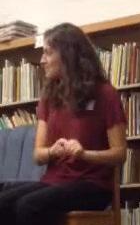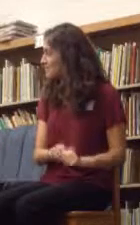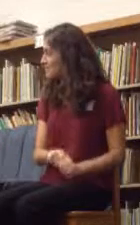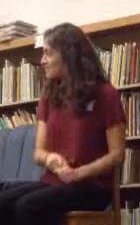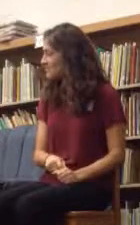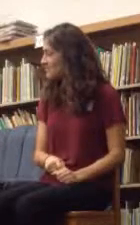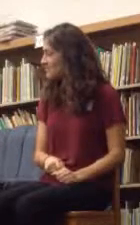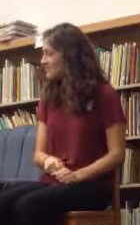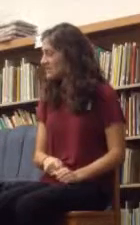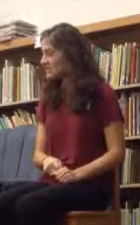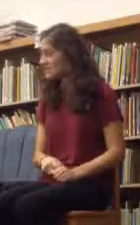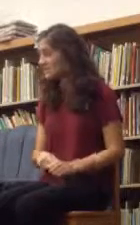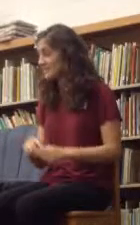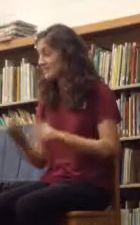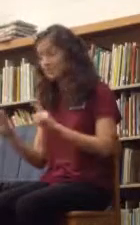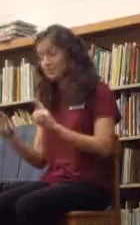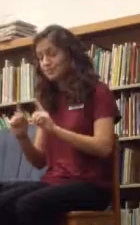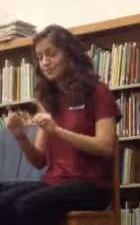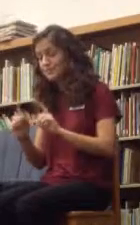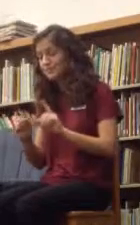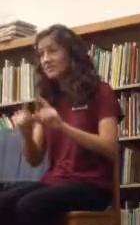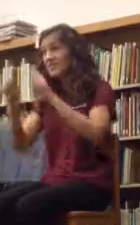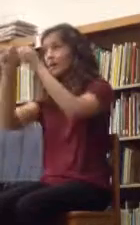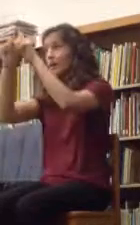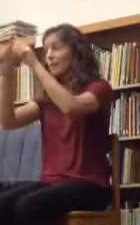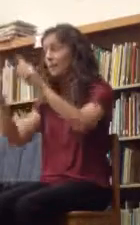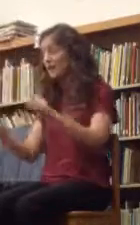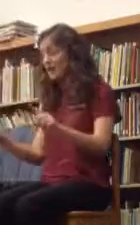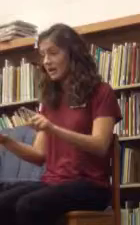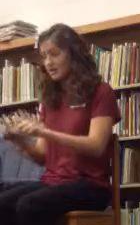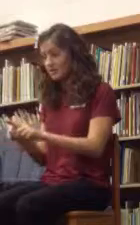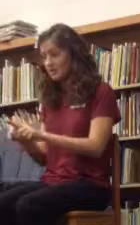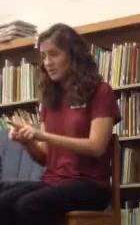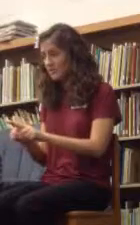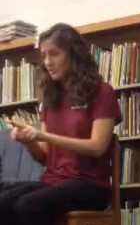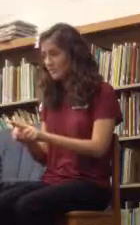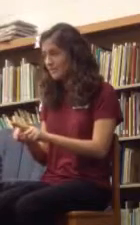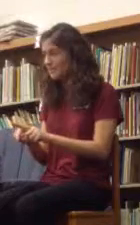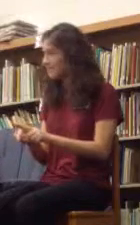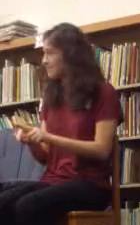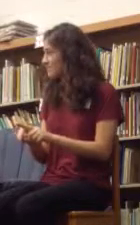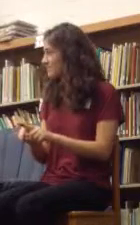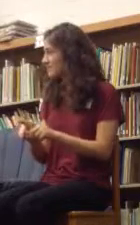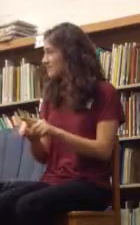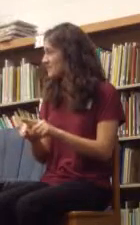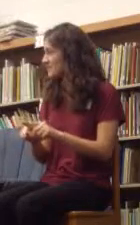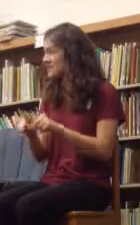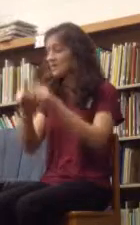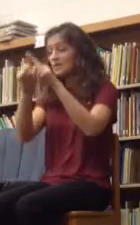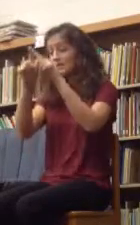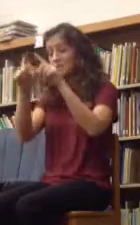He ran past the big triangles and the medium